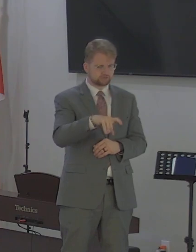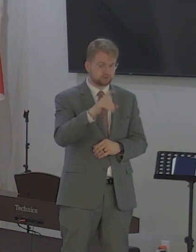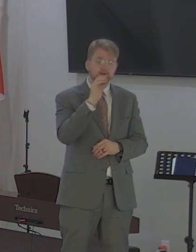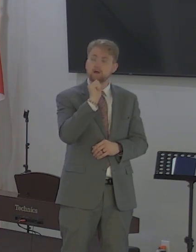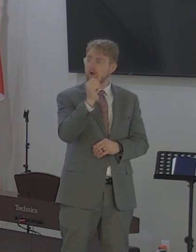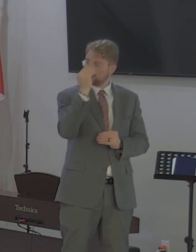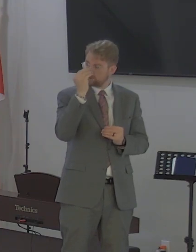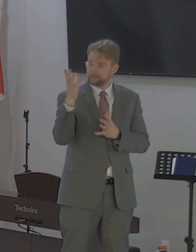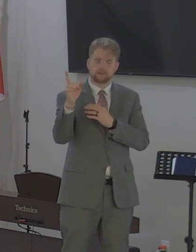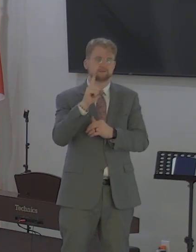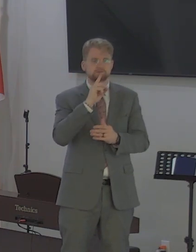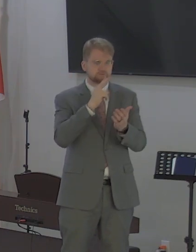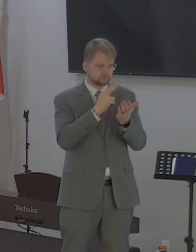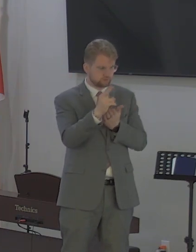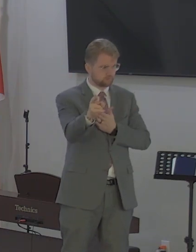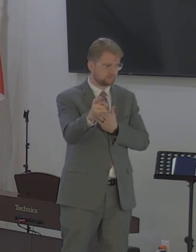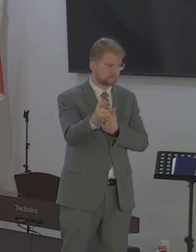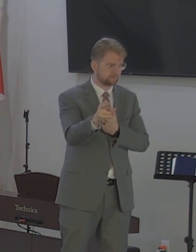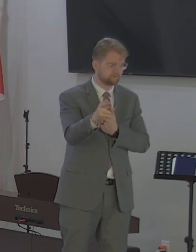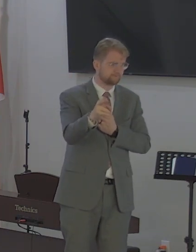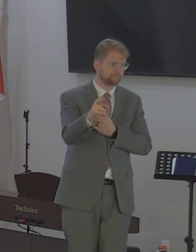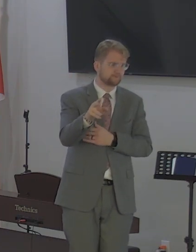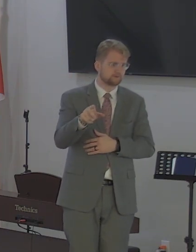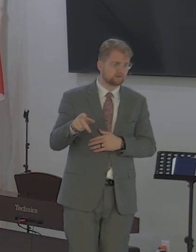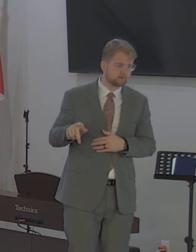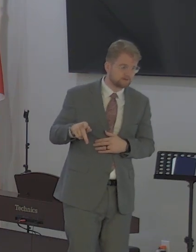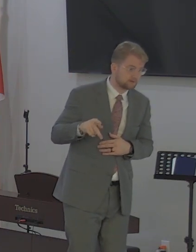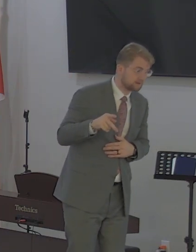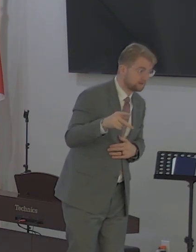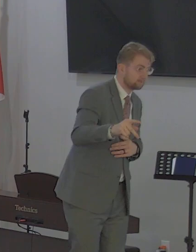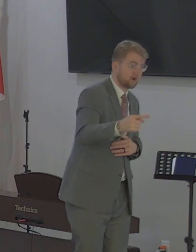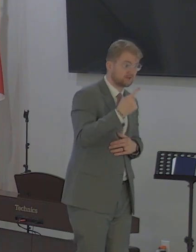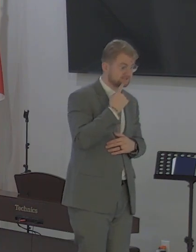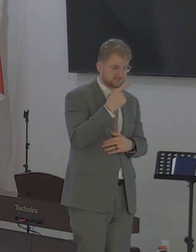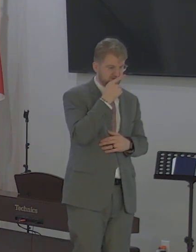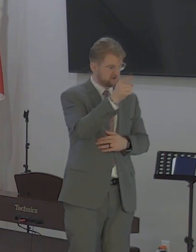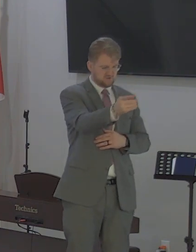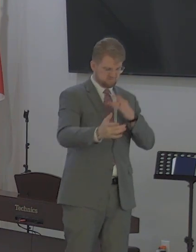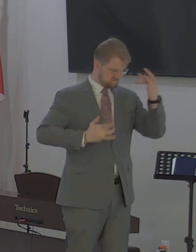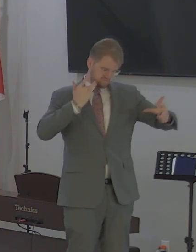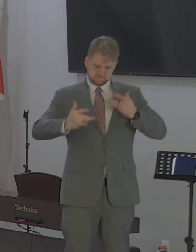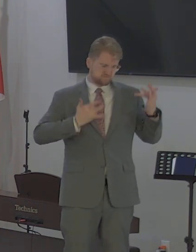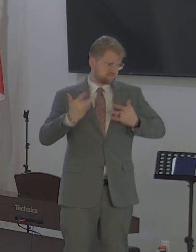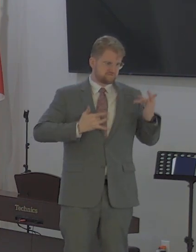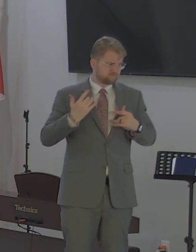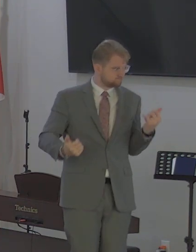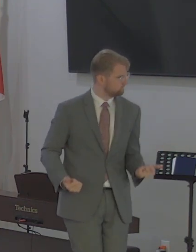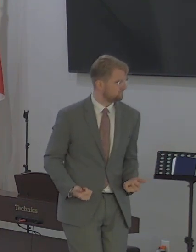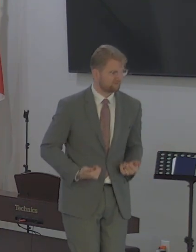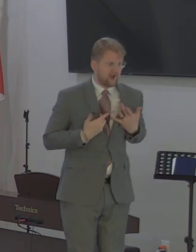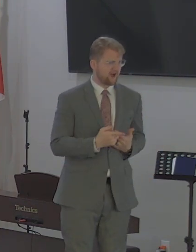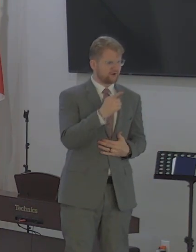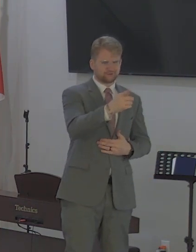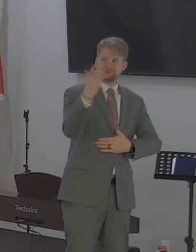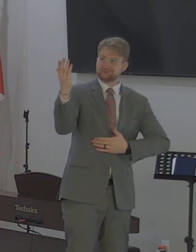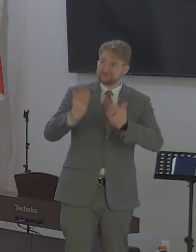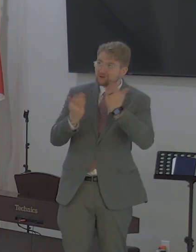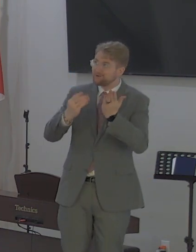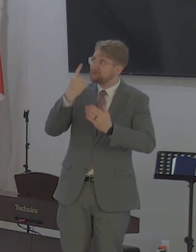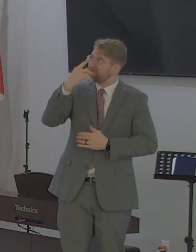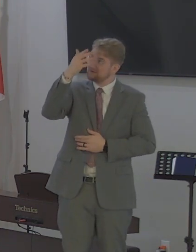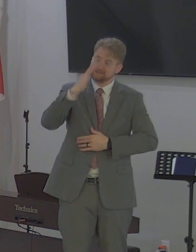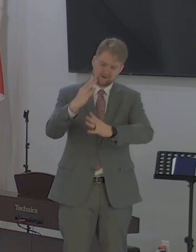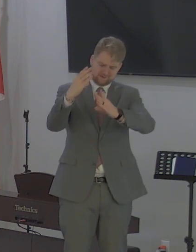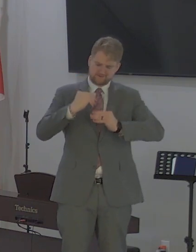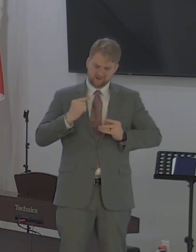truth. Paul's saying, man, you guys were on fire. You were doing what you're supposed to do for God. You got the gospel. The